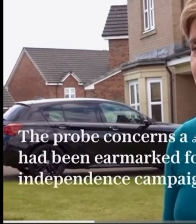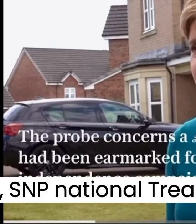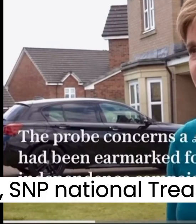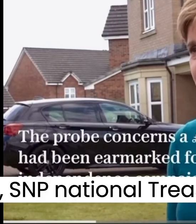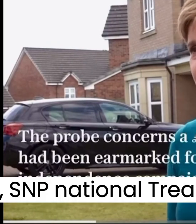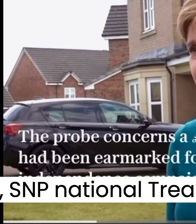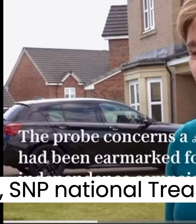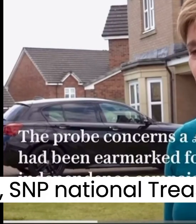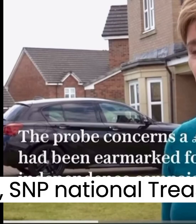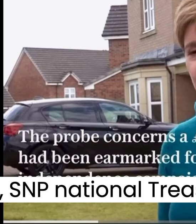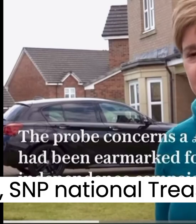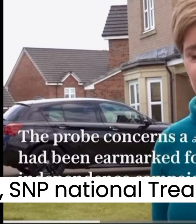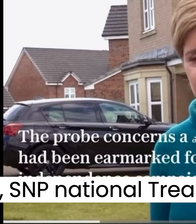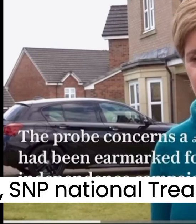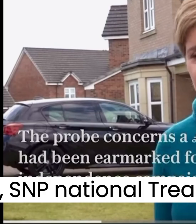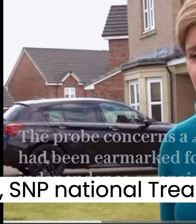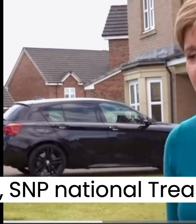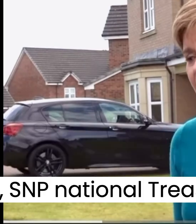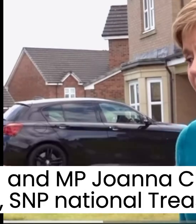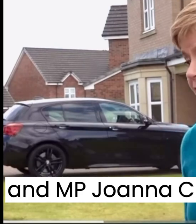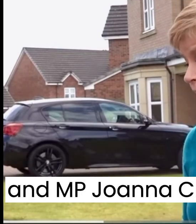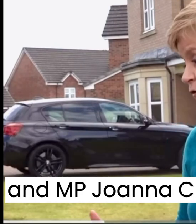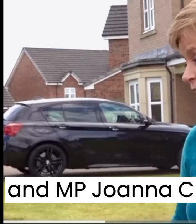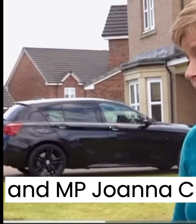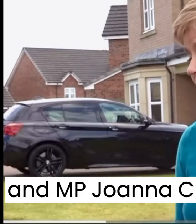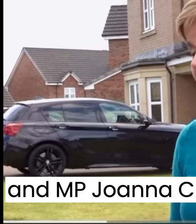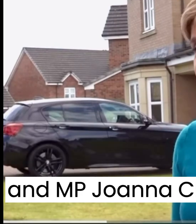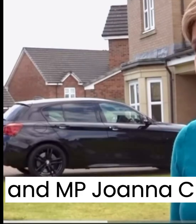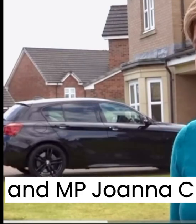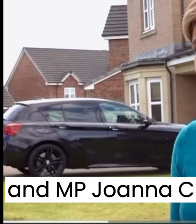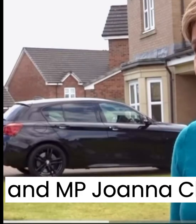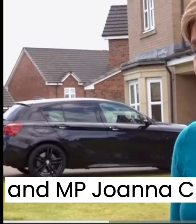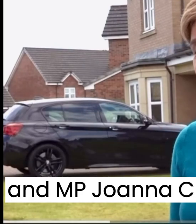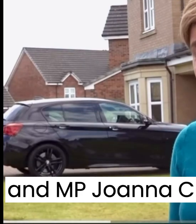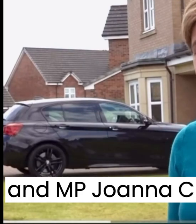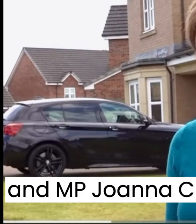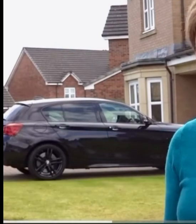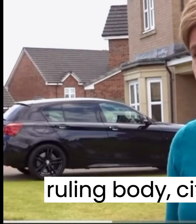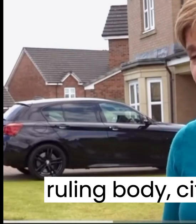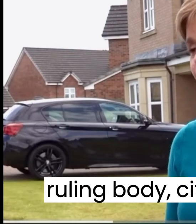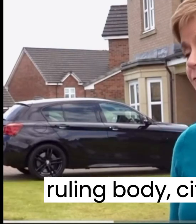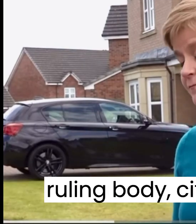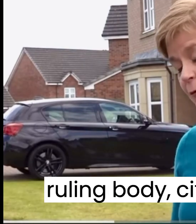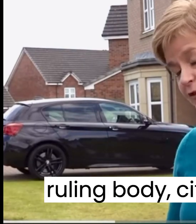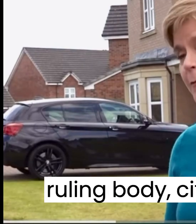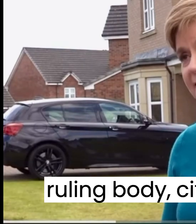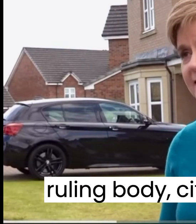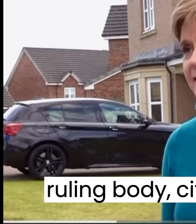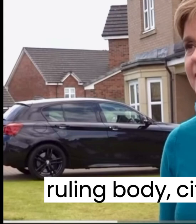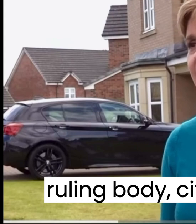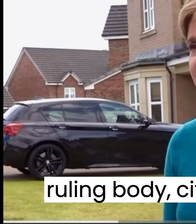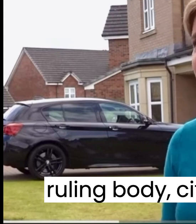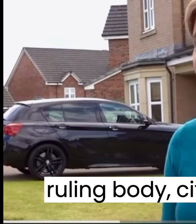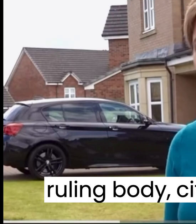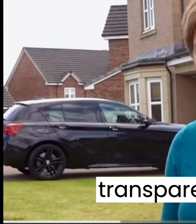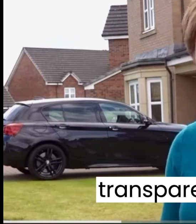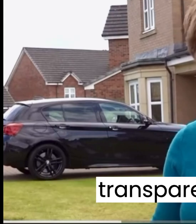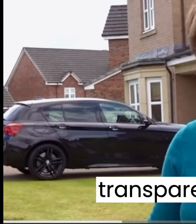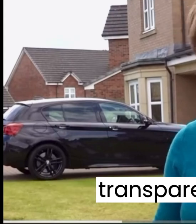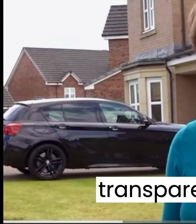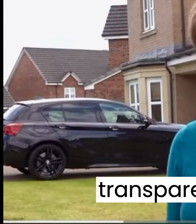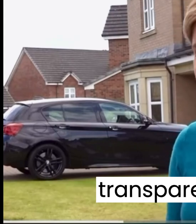members, SNP National Treasurer Douglas Chapman and MP Joanna Cherry, resigned from the ruling body, citing concerns